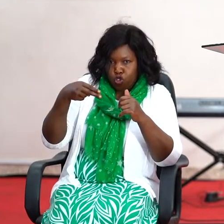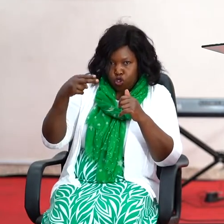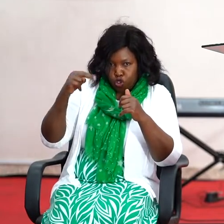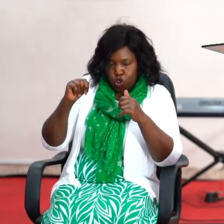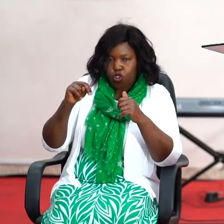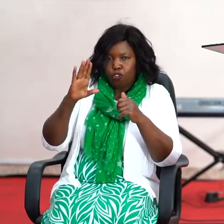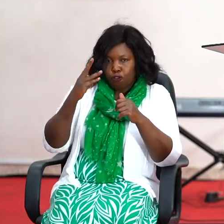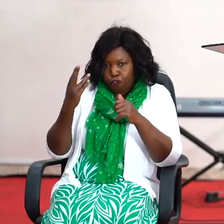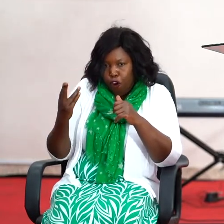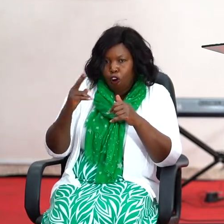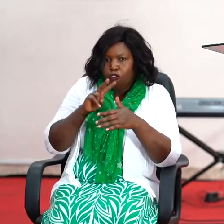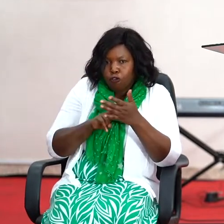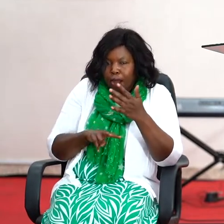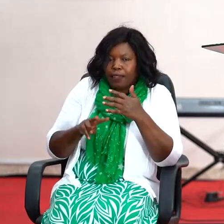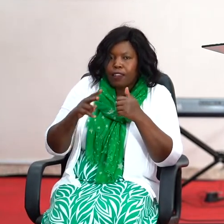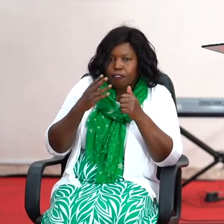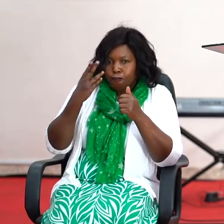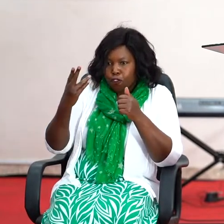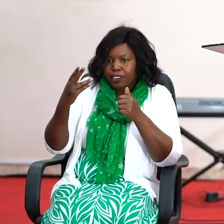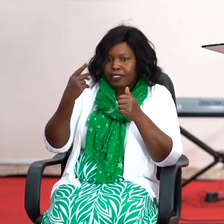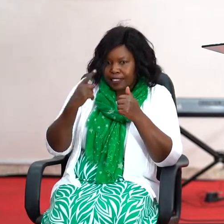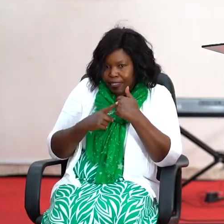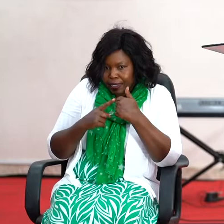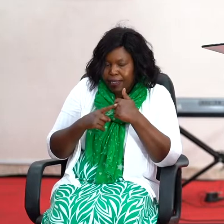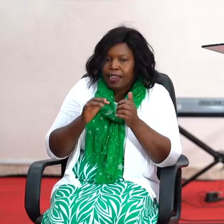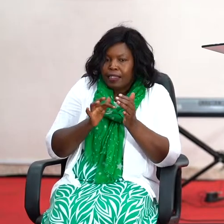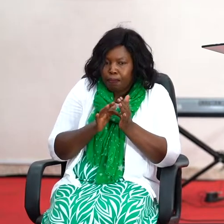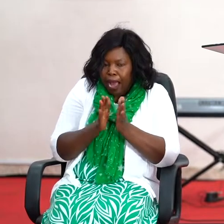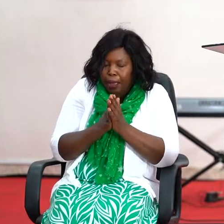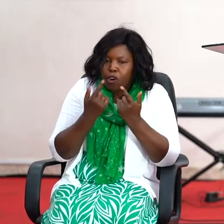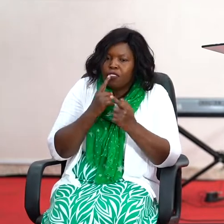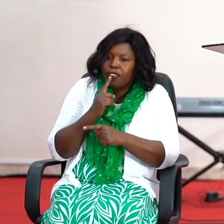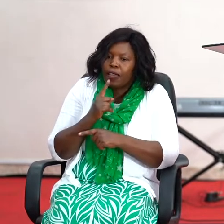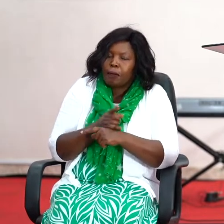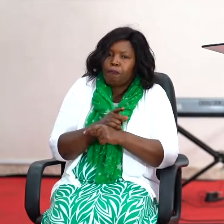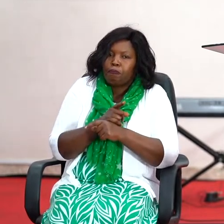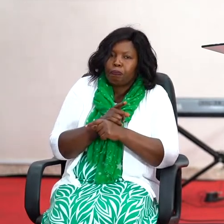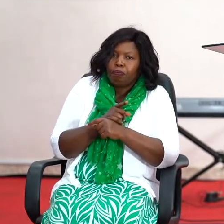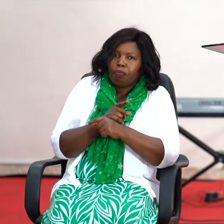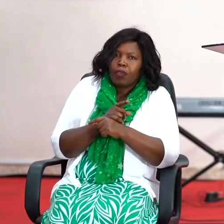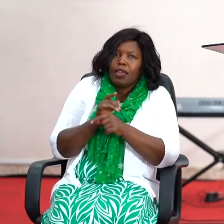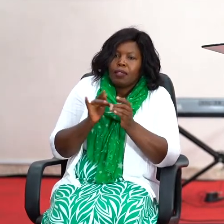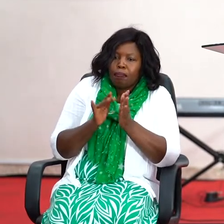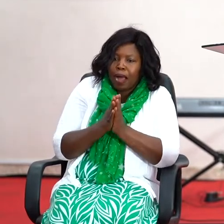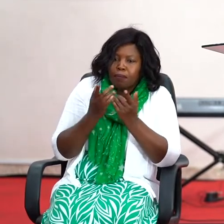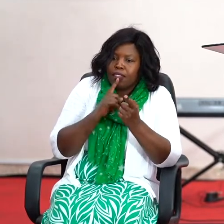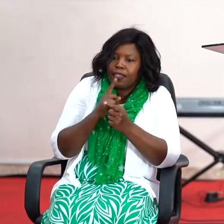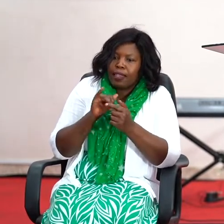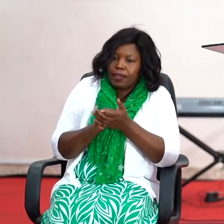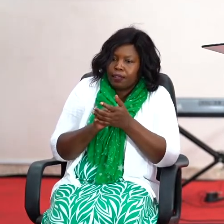the book of John chapter 4, from verse 46, the Bible says, The Bible says